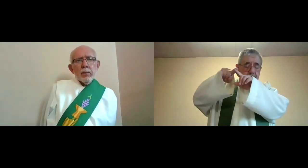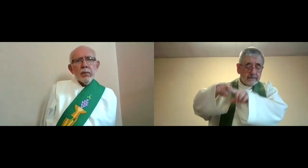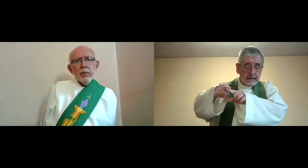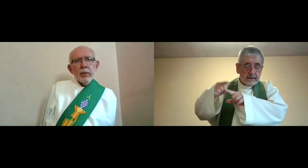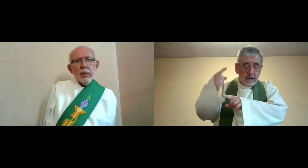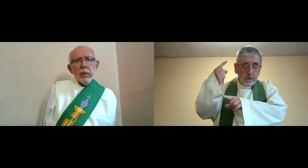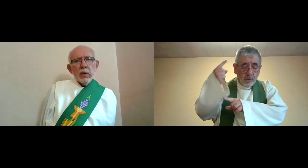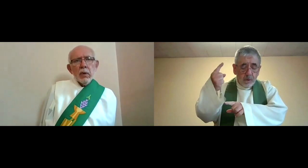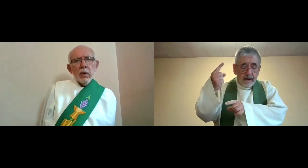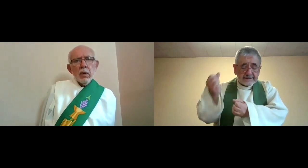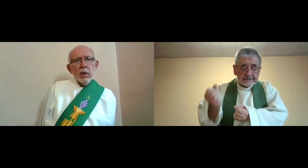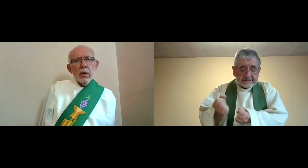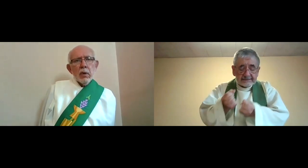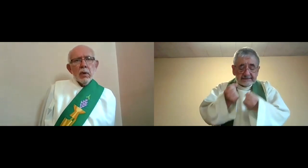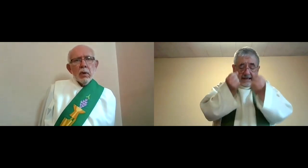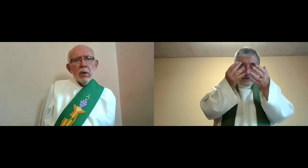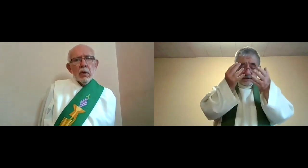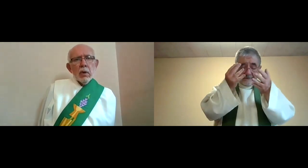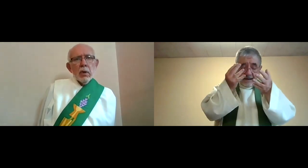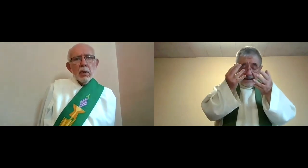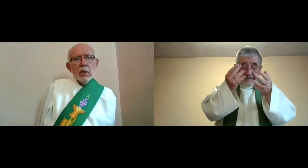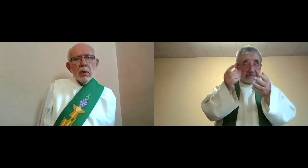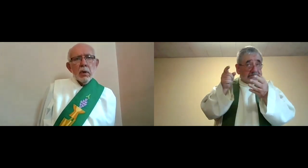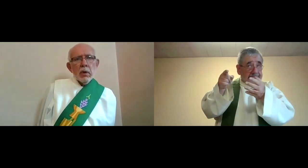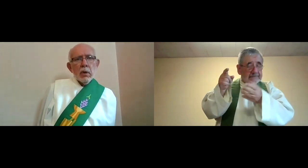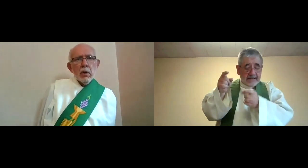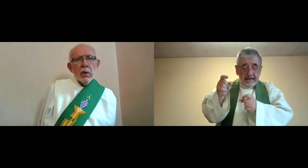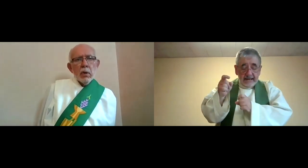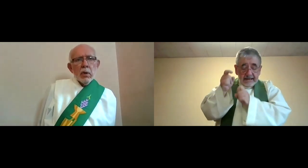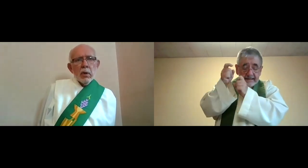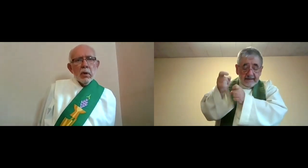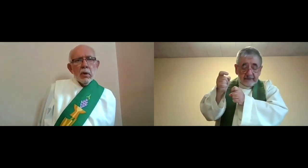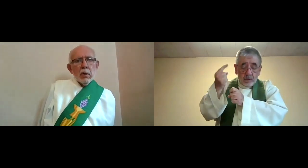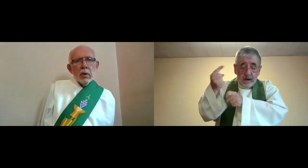O Lord, who gained for yourself a people